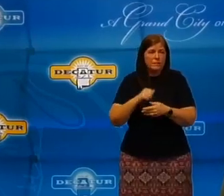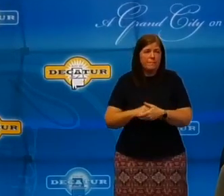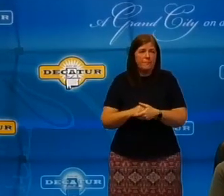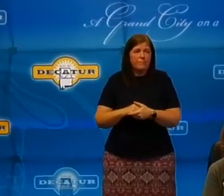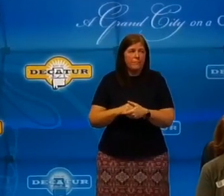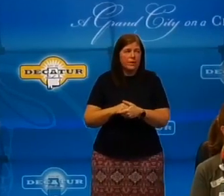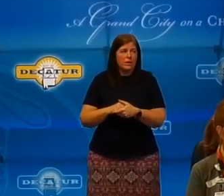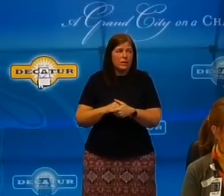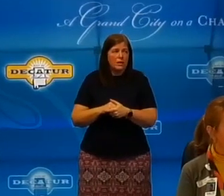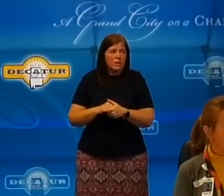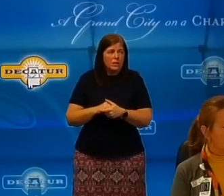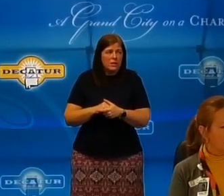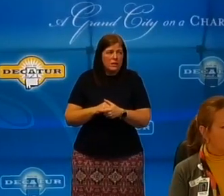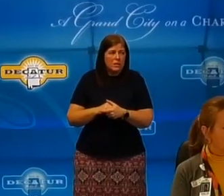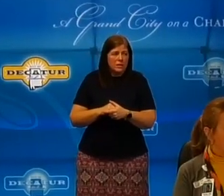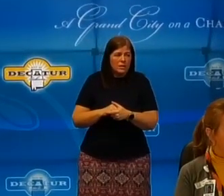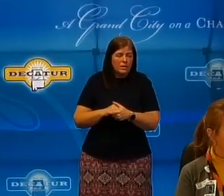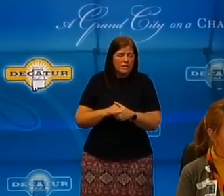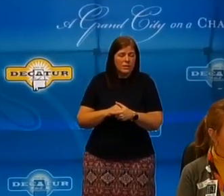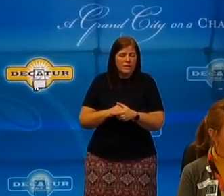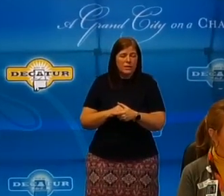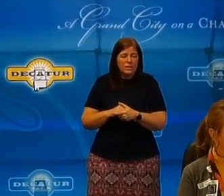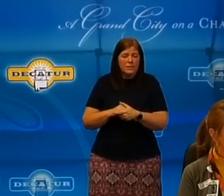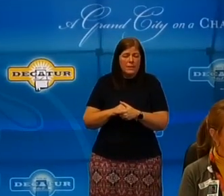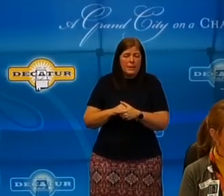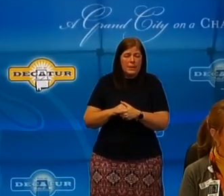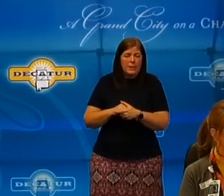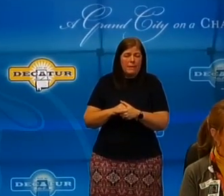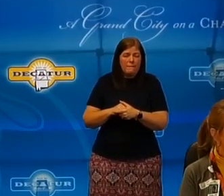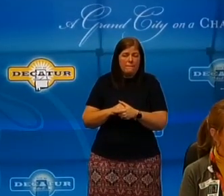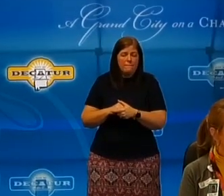Matthew? You have another question? Yes, I do.